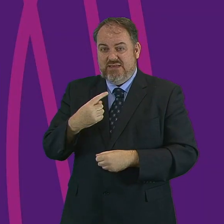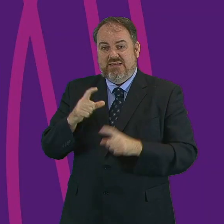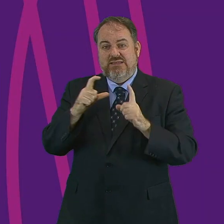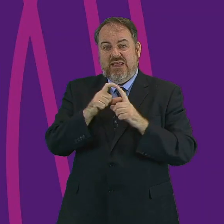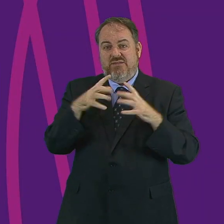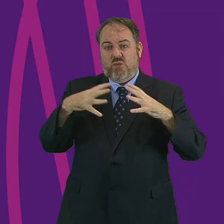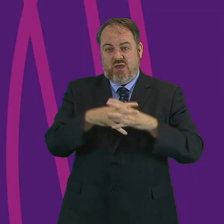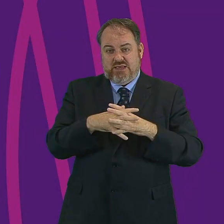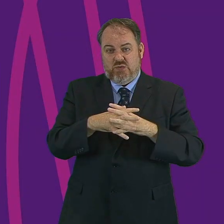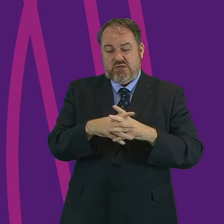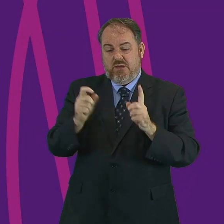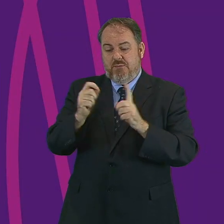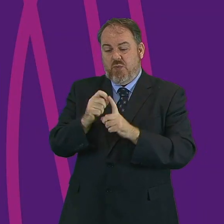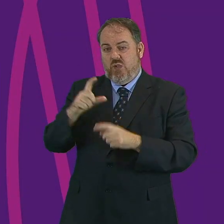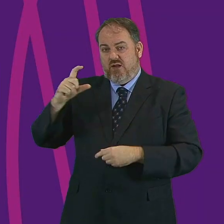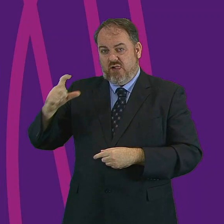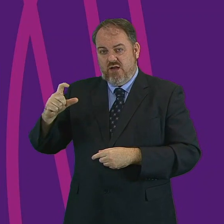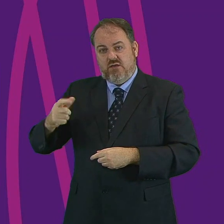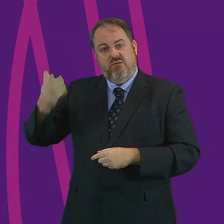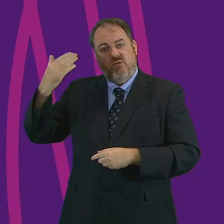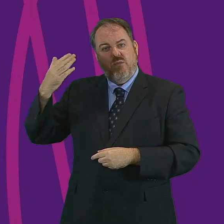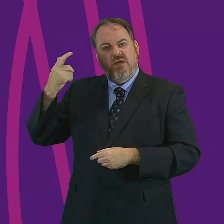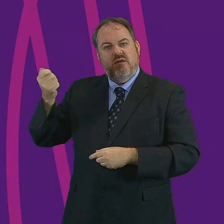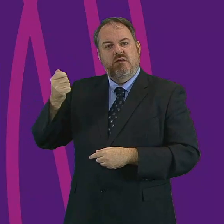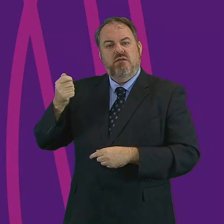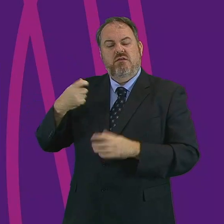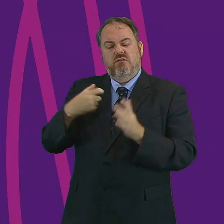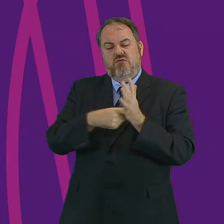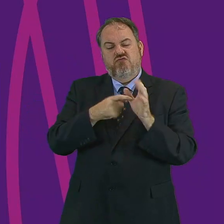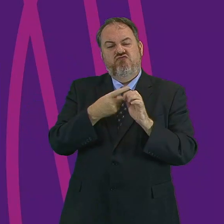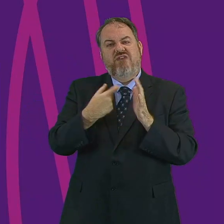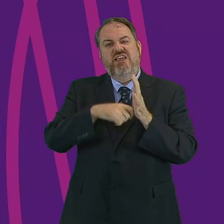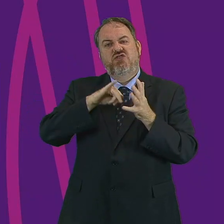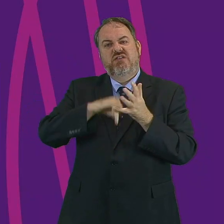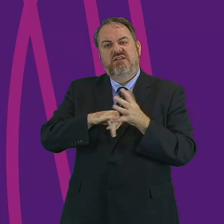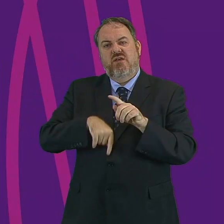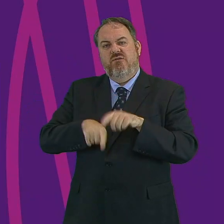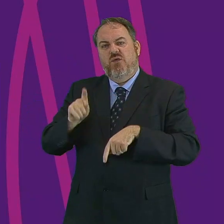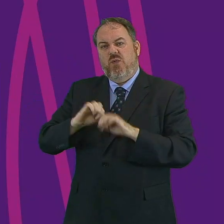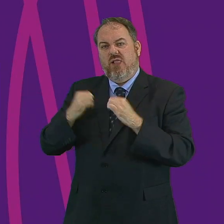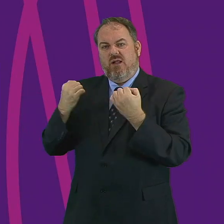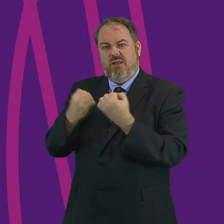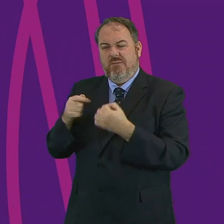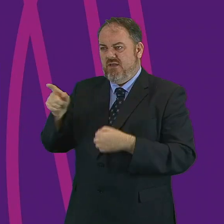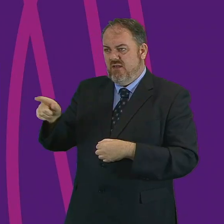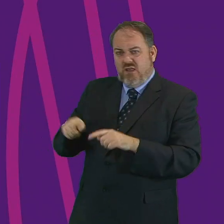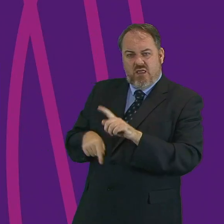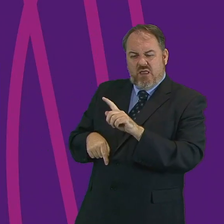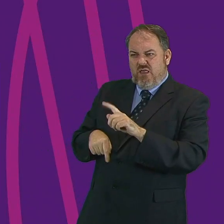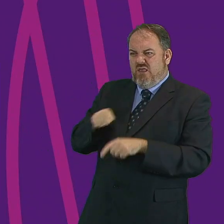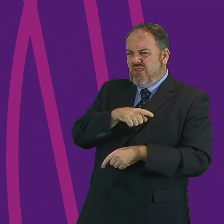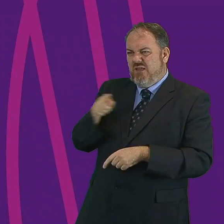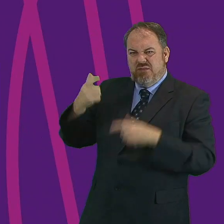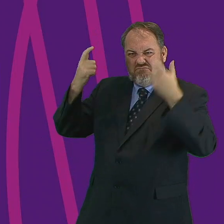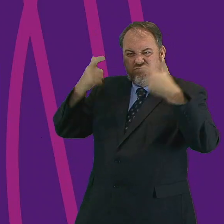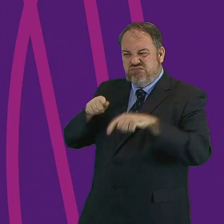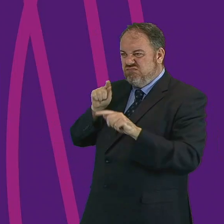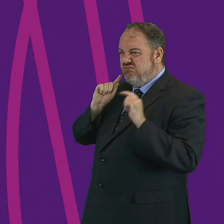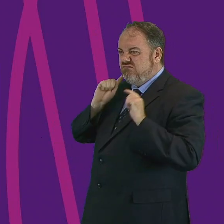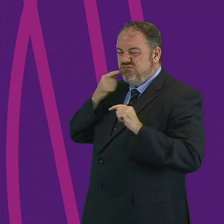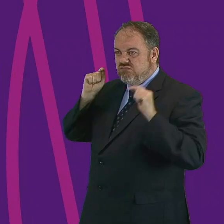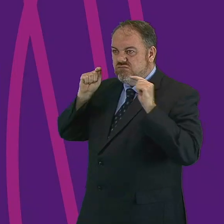school staff at this time. The Deputy First Minister earlier this week confirmed an additional package of support developed through the Education Recovery Group, which